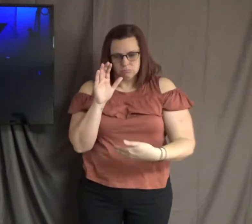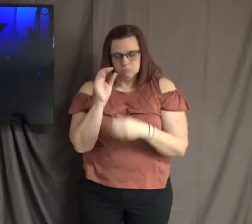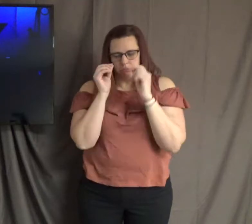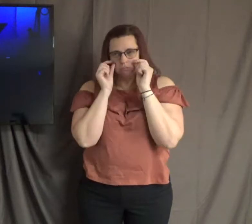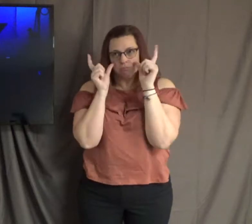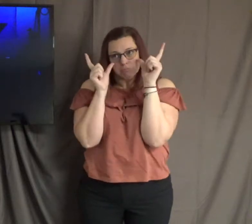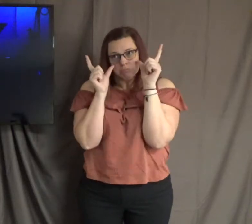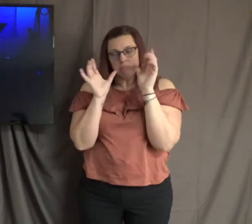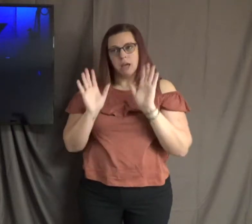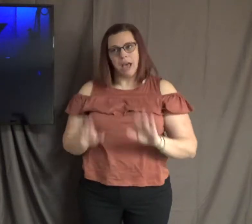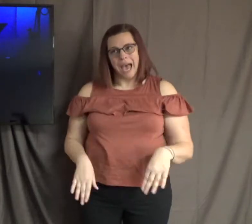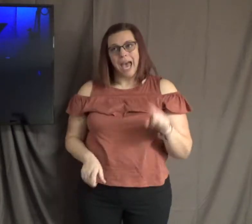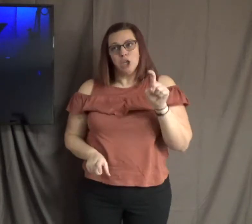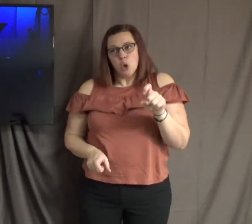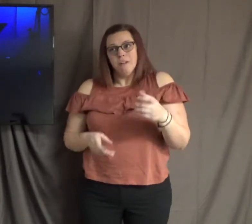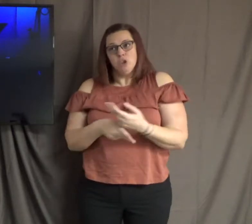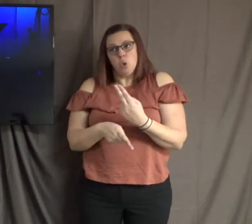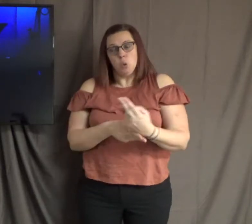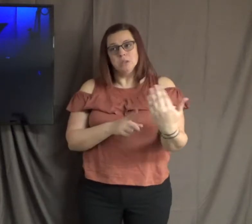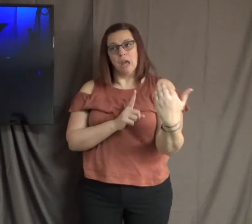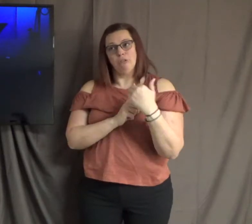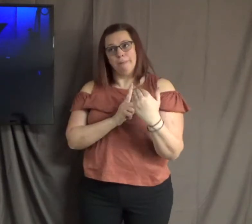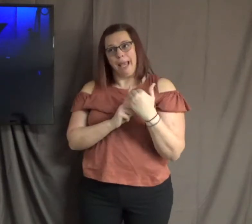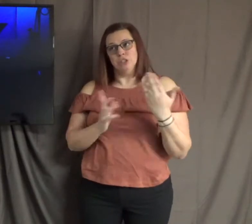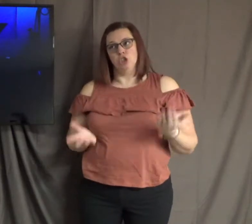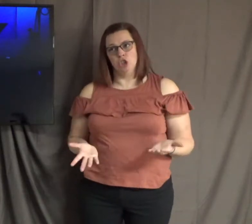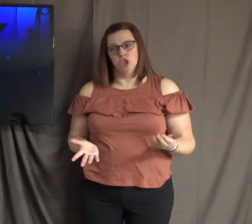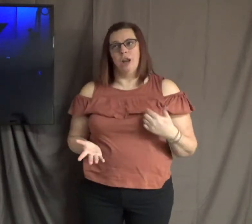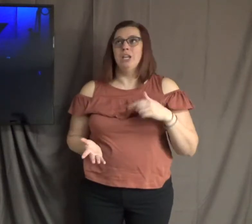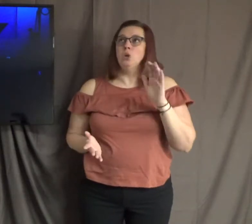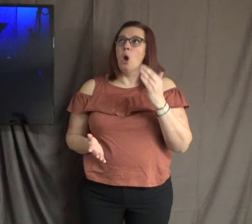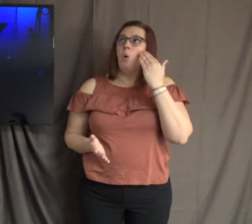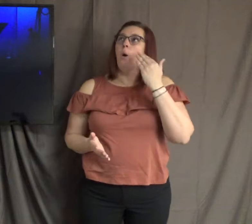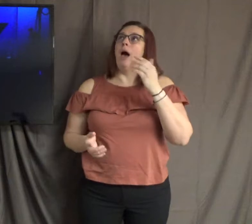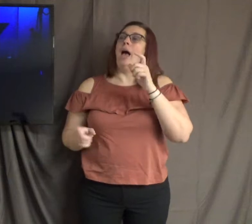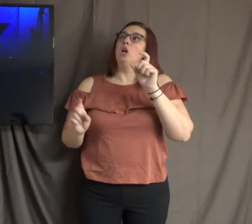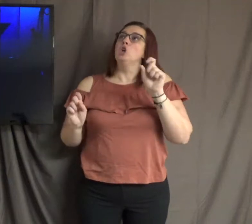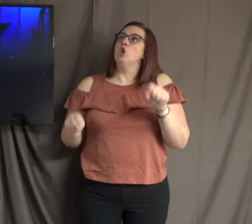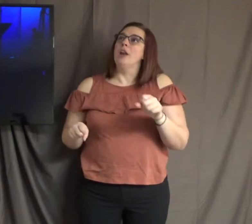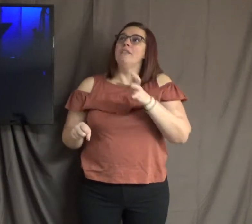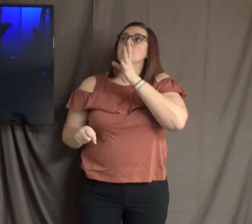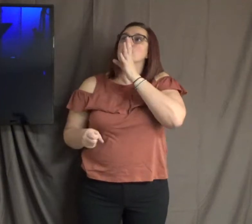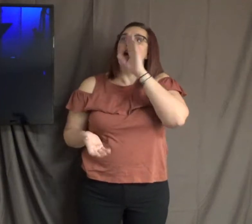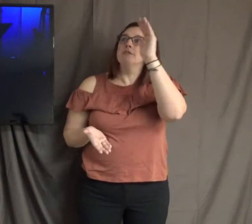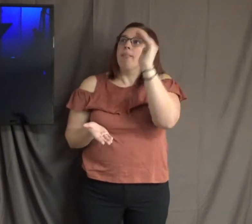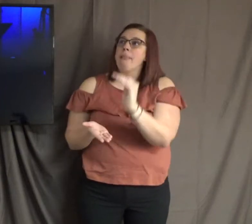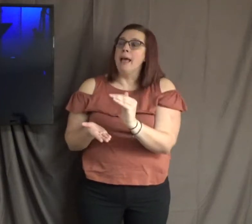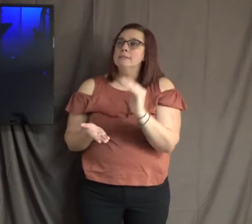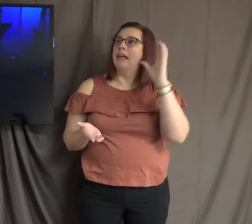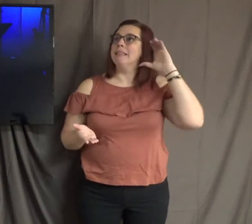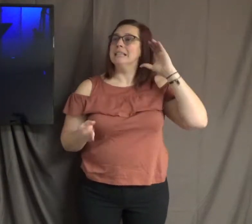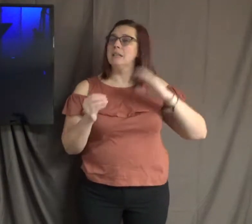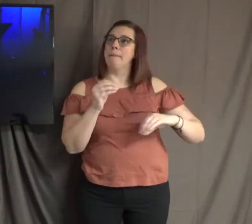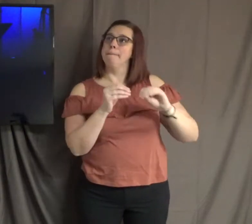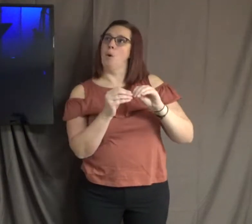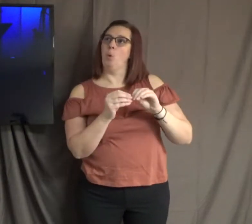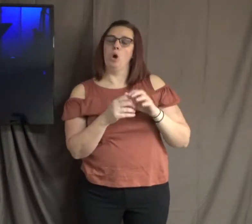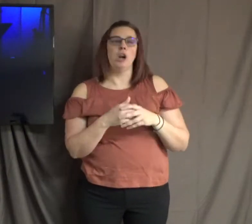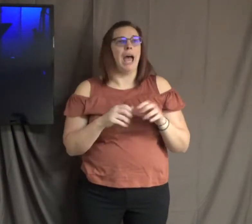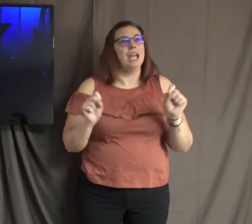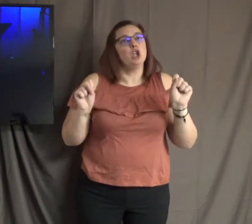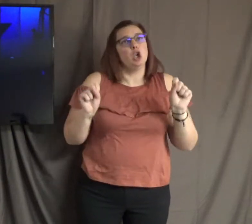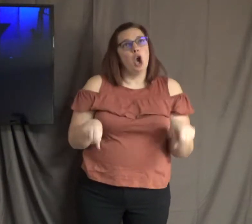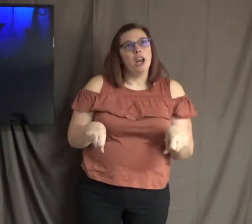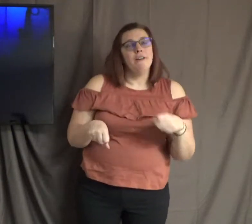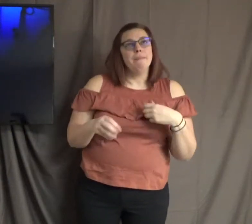I know that, I could have talked less and listened more. I could have been a little bit